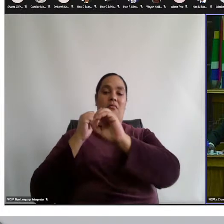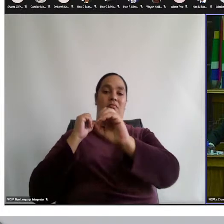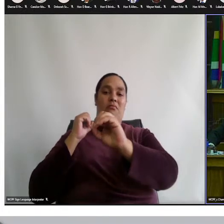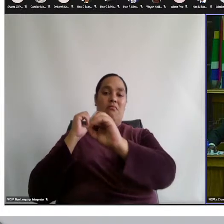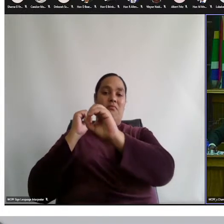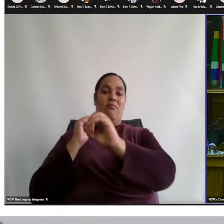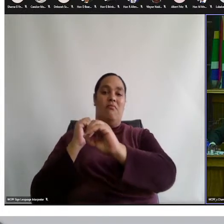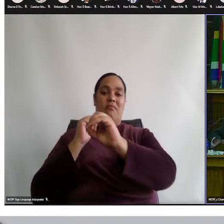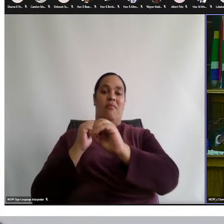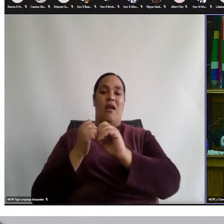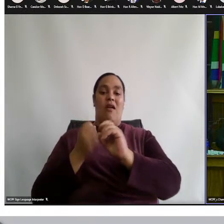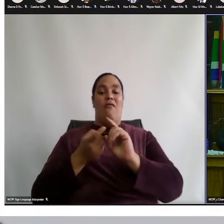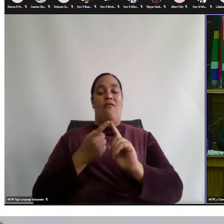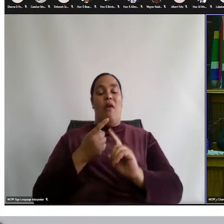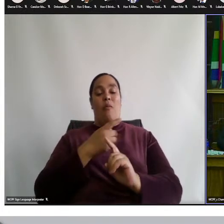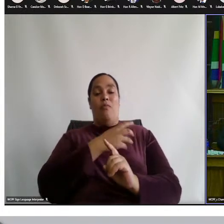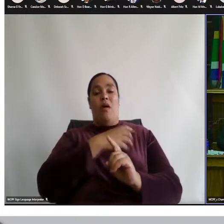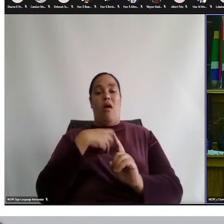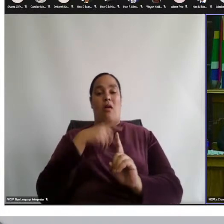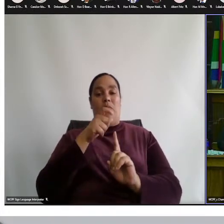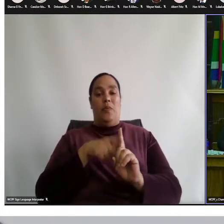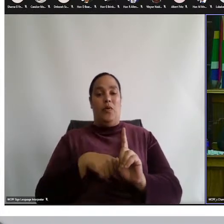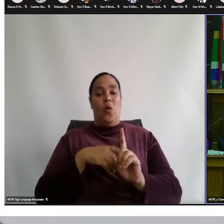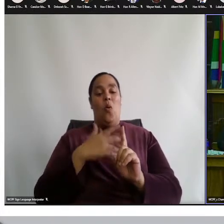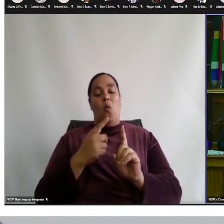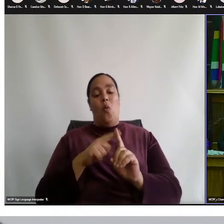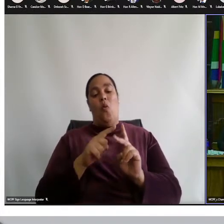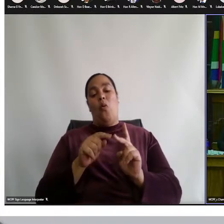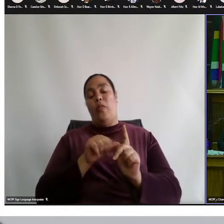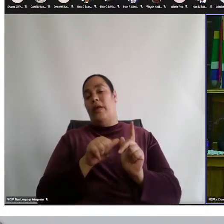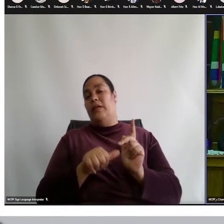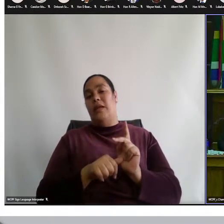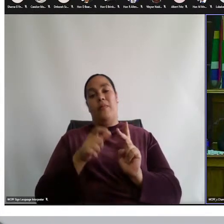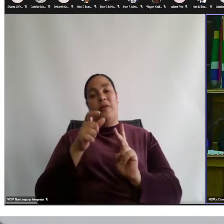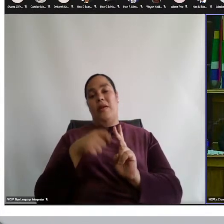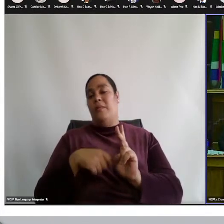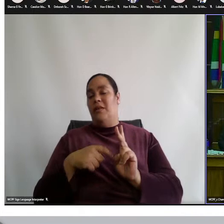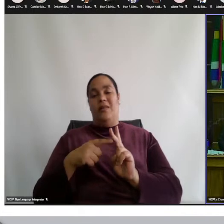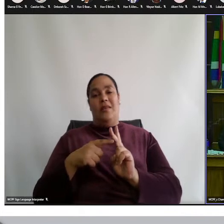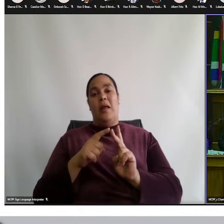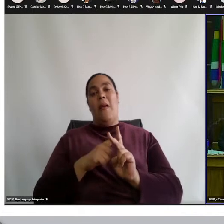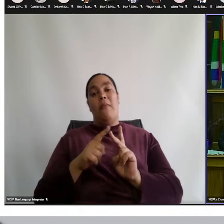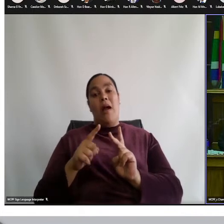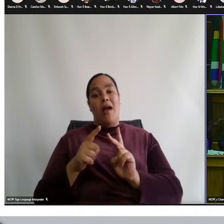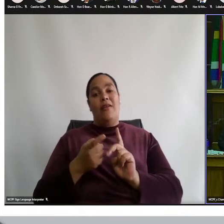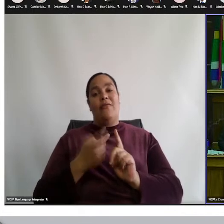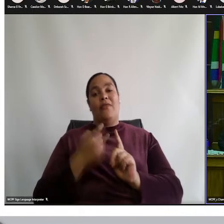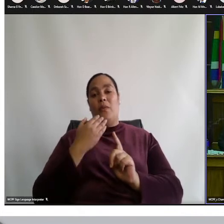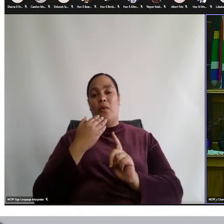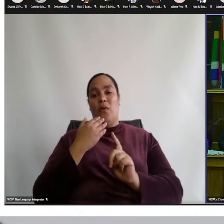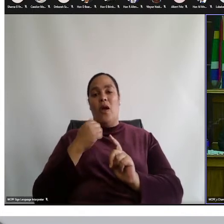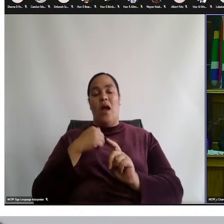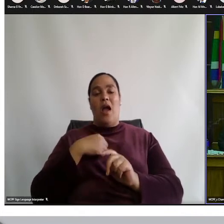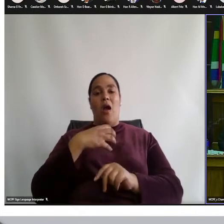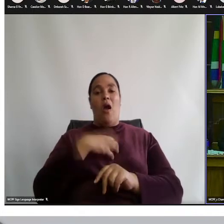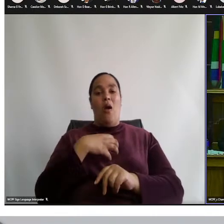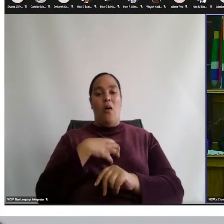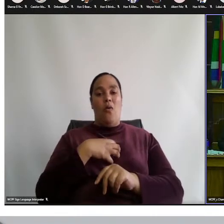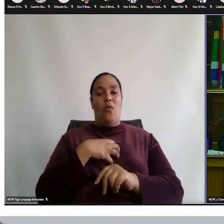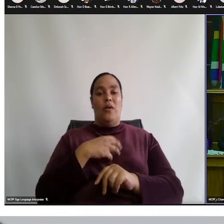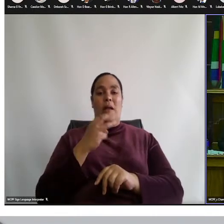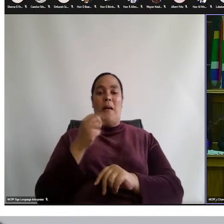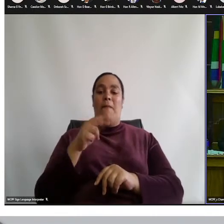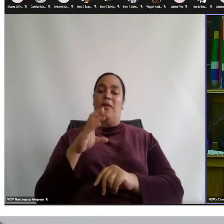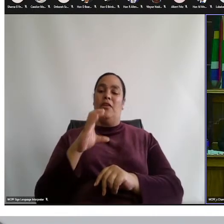at arms, nor the deputy sergeant at arms, but rather our very own Mr.